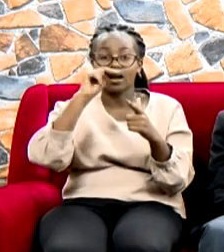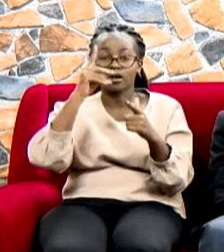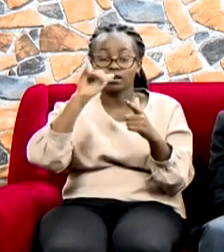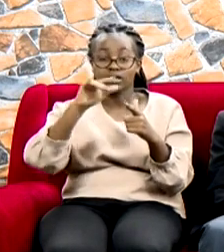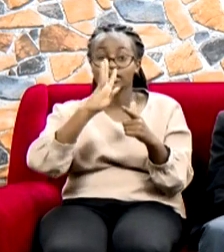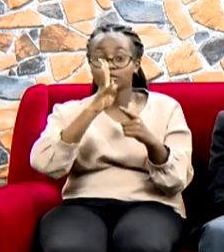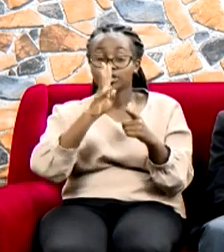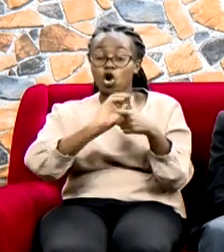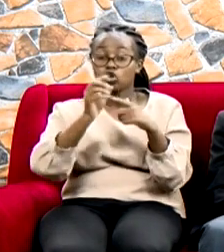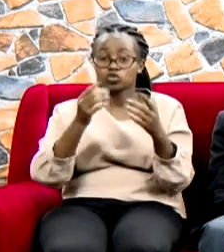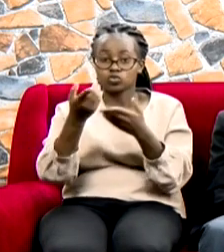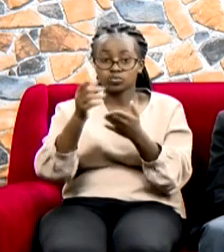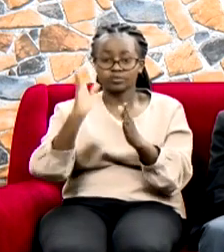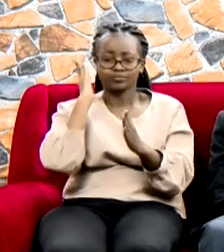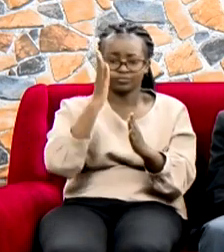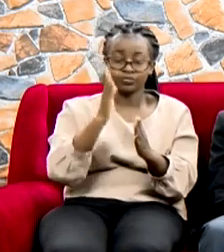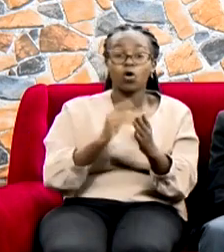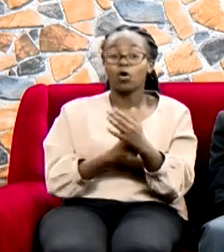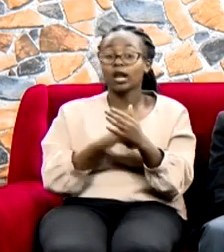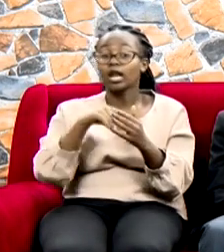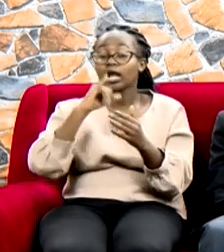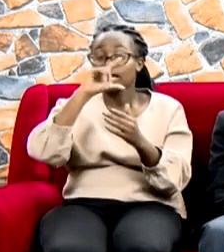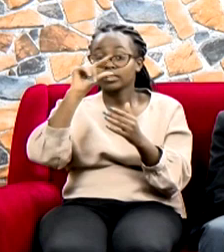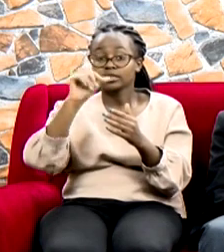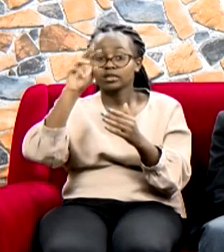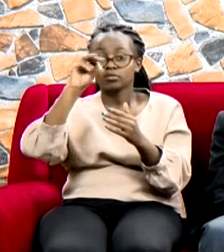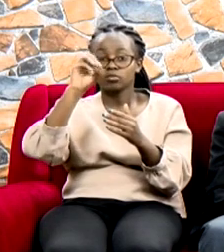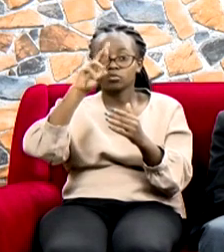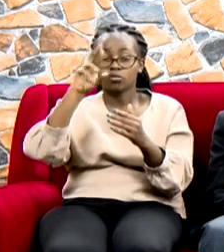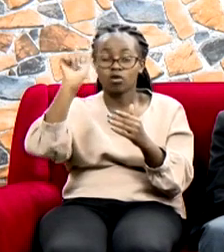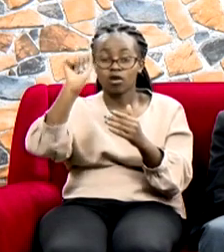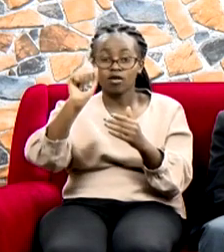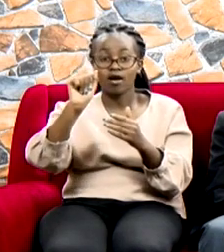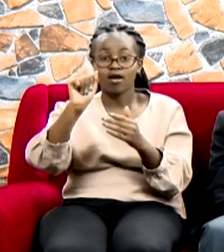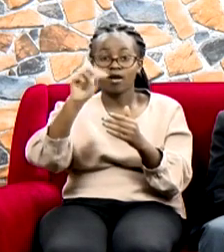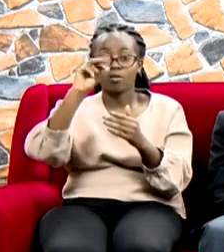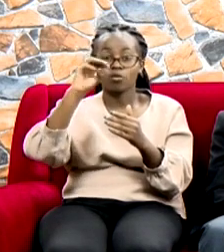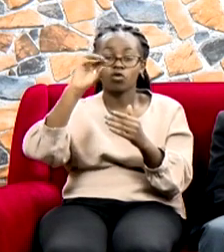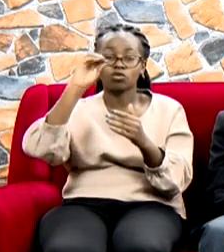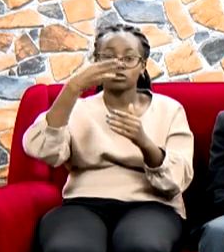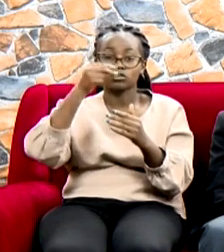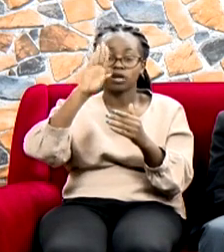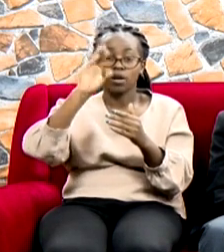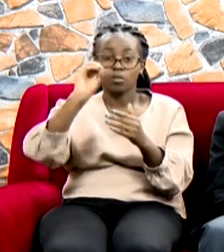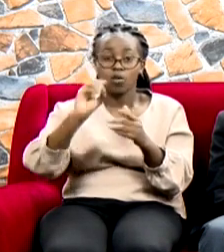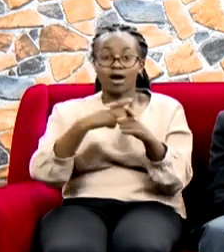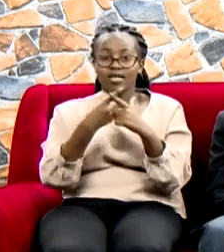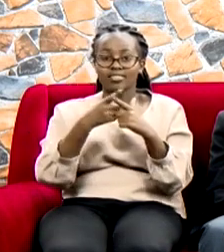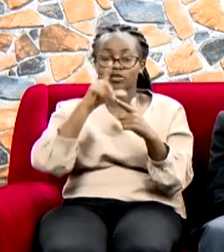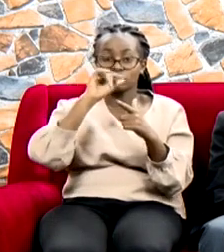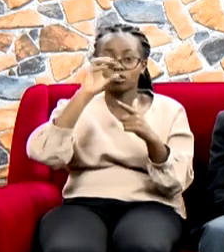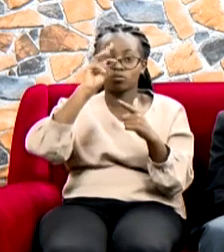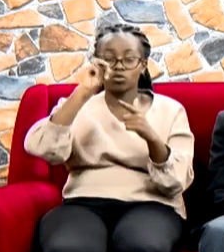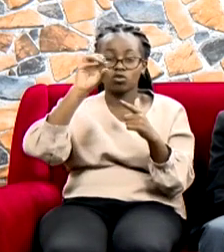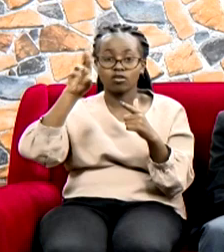Speaks, or talk to me directly on my Instagram at Moraa, at Sylvia Mochabo, and on Twitter at Moraa